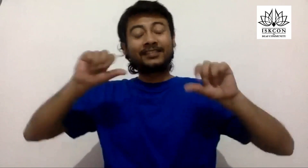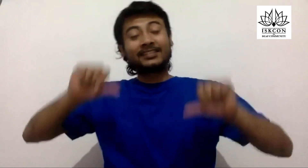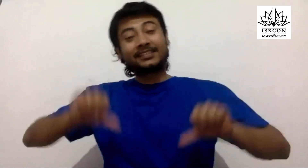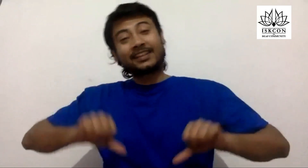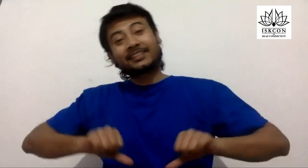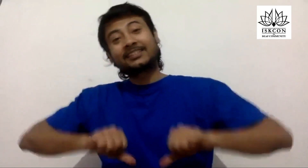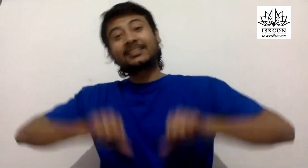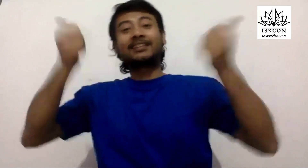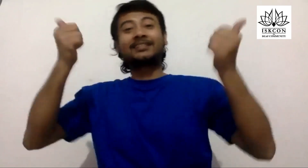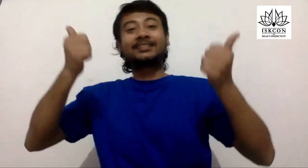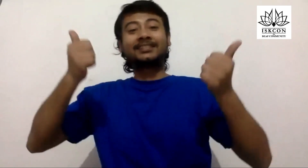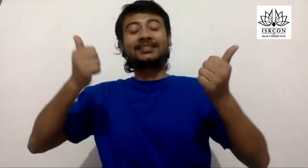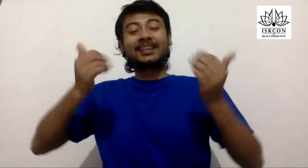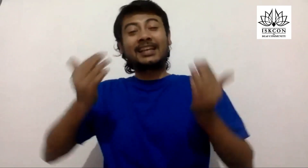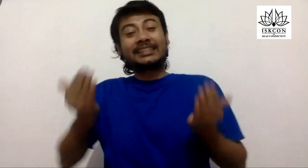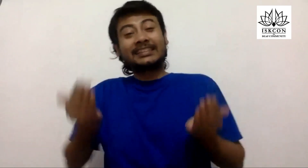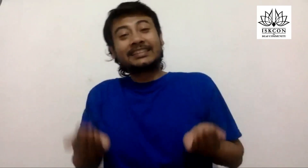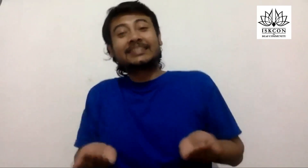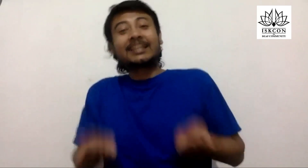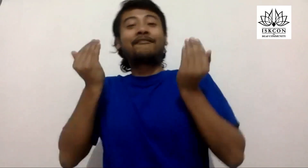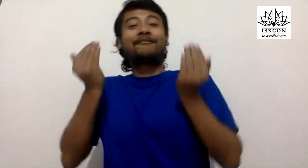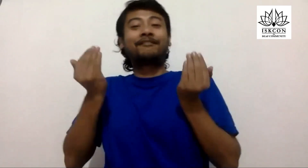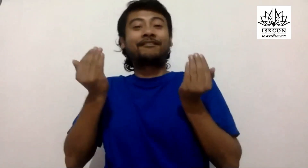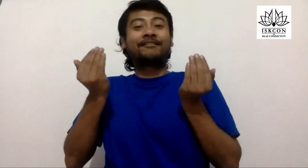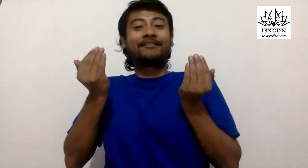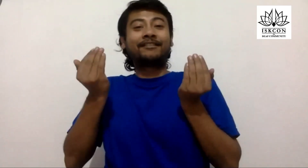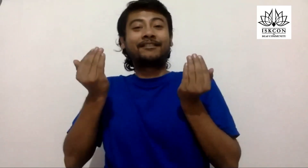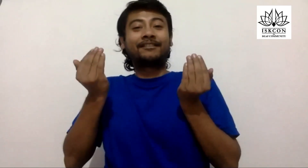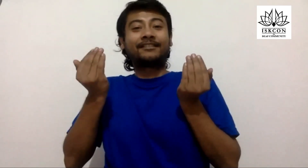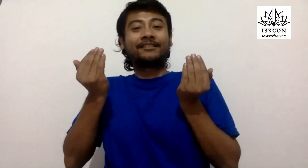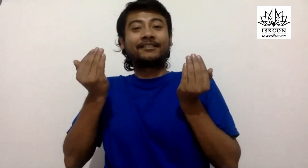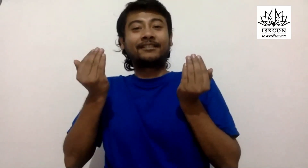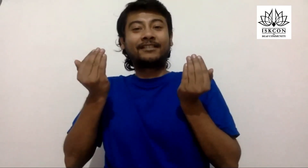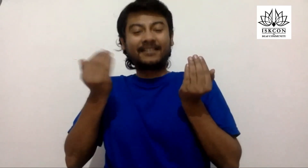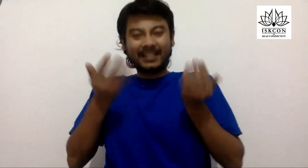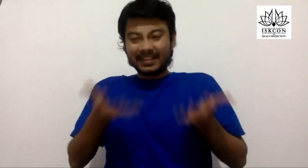who is immersed in an ocean of worldly sorrows